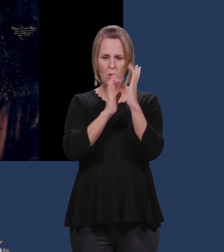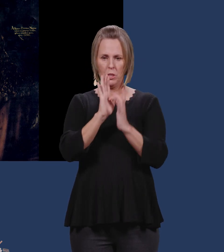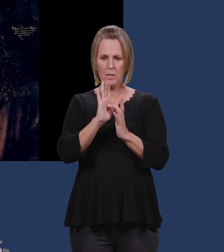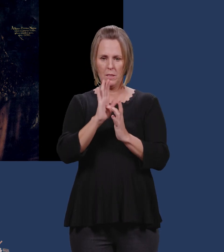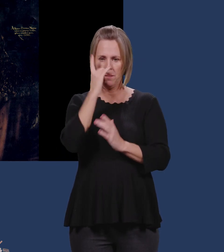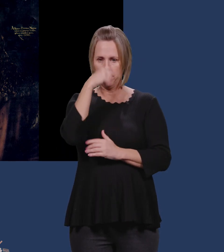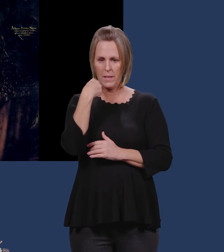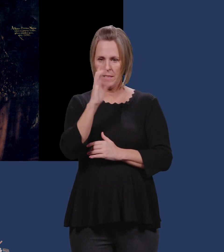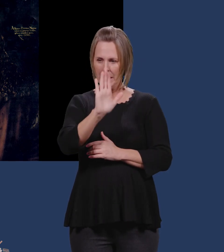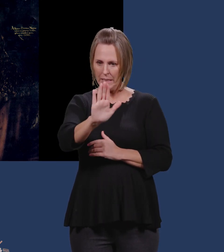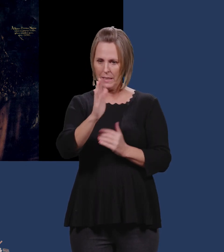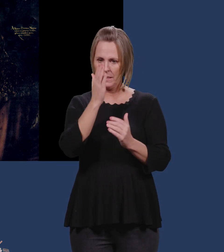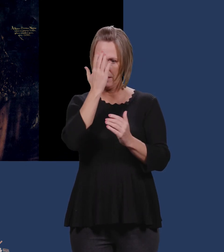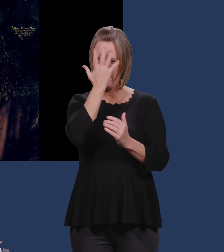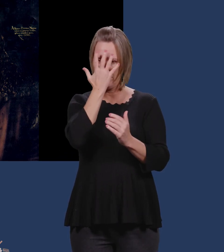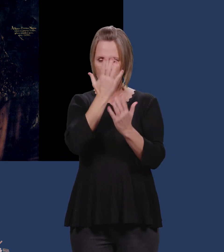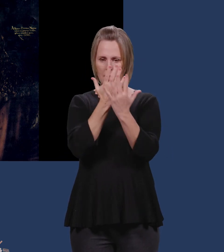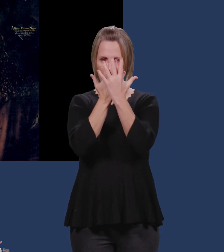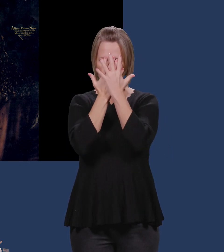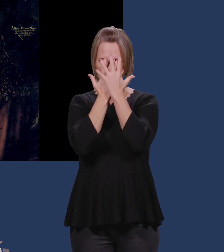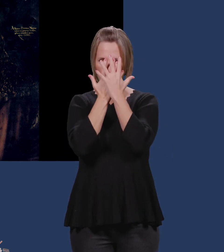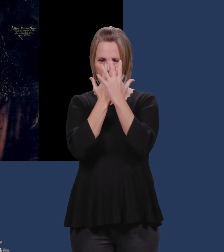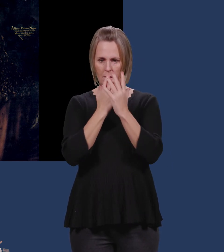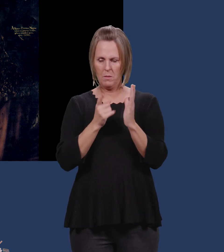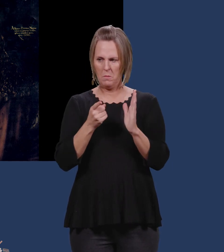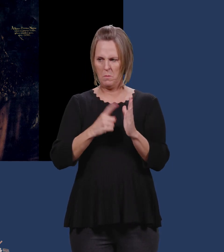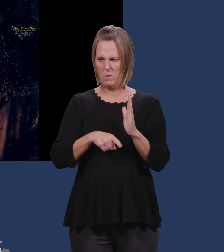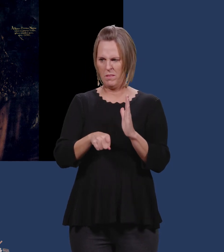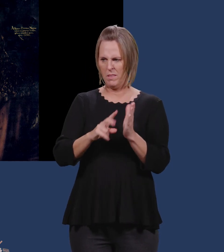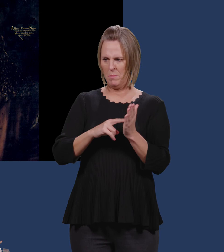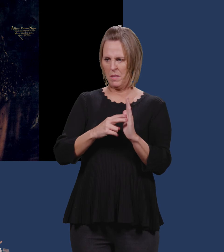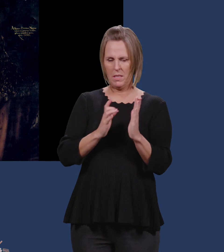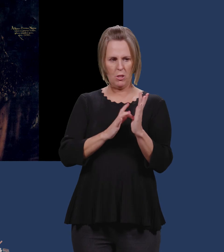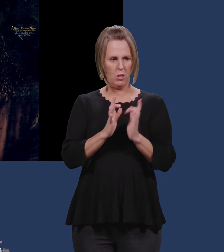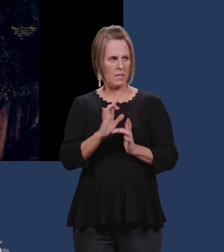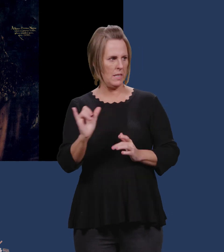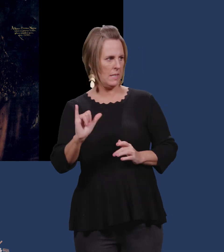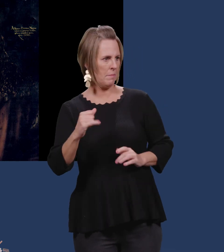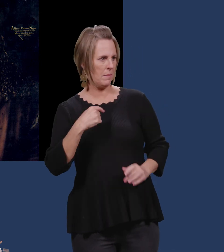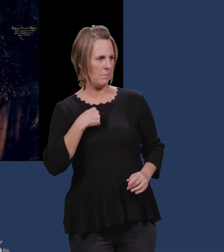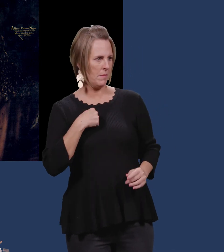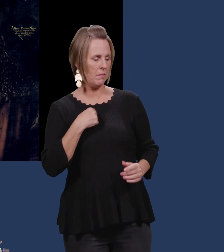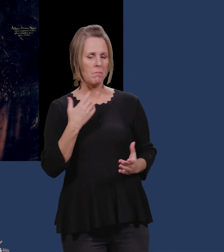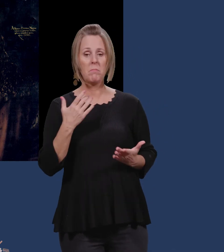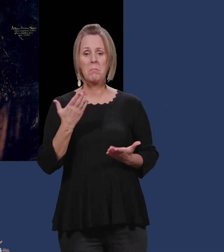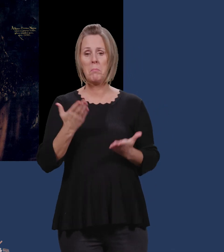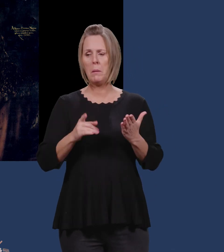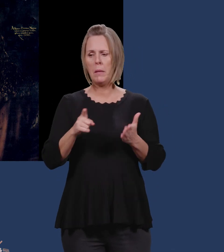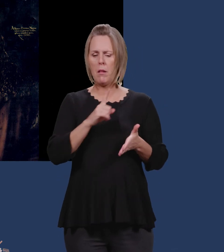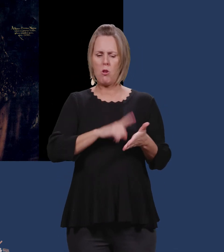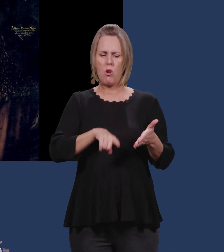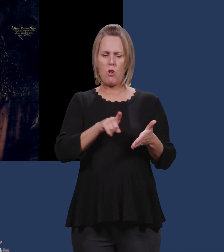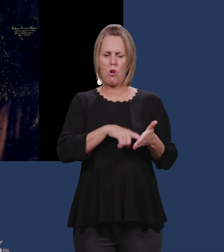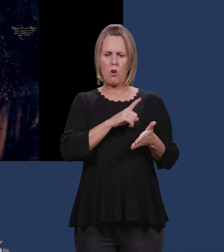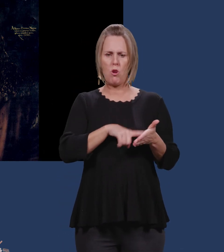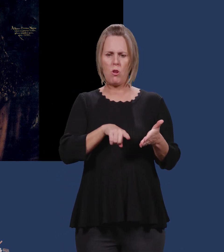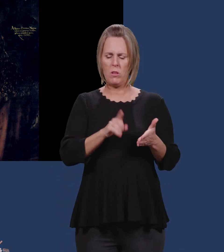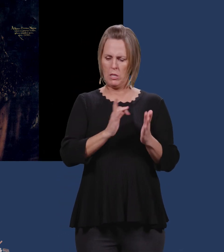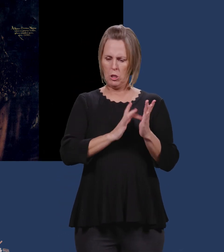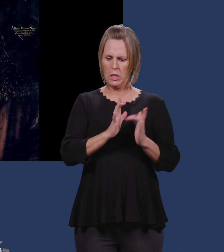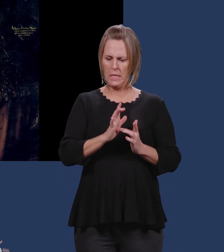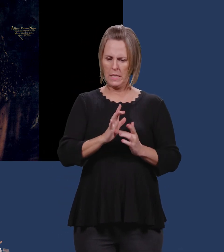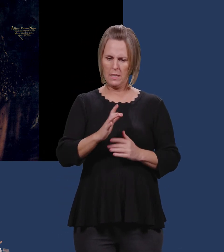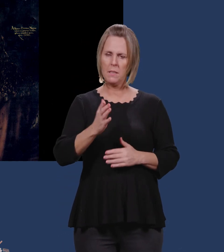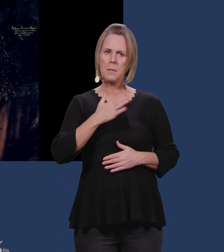Well, what's he saying there? That Jesus is like me? Or maybe it's a critique that we tend to make Jesus in